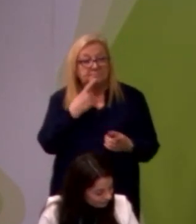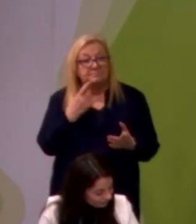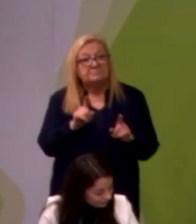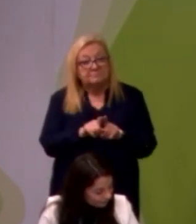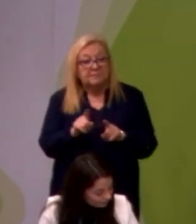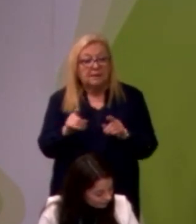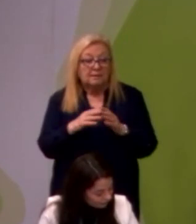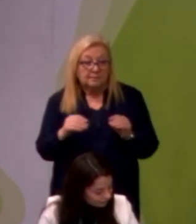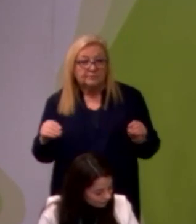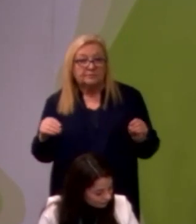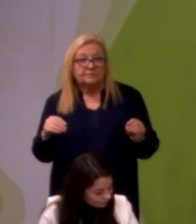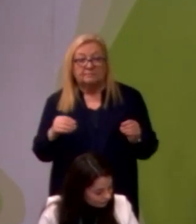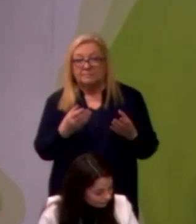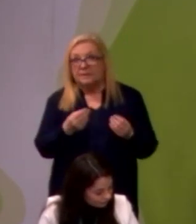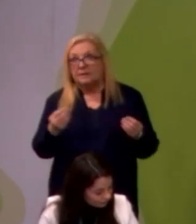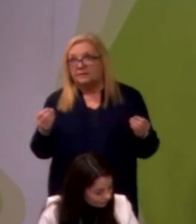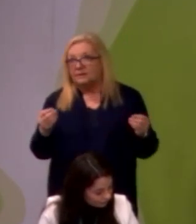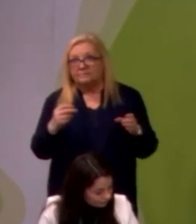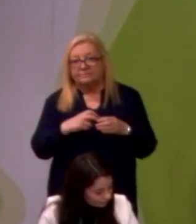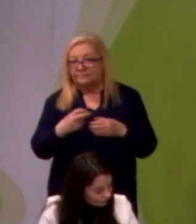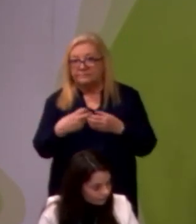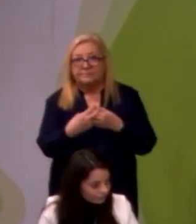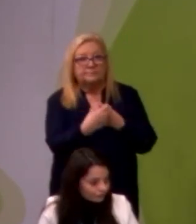1 million children being out of school.